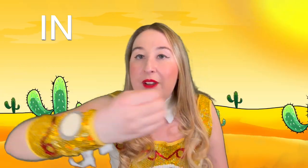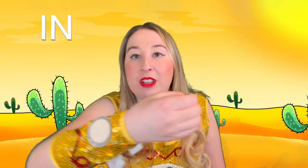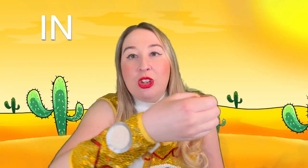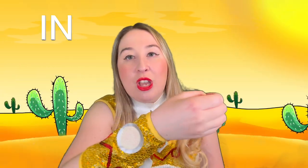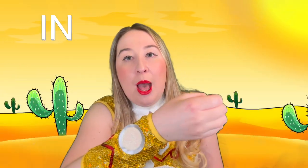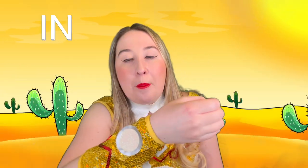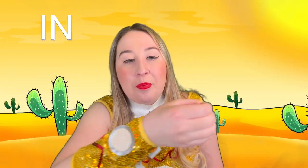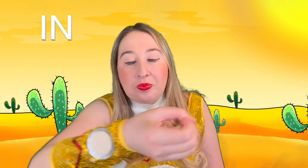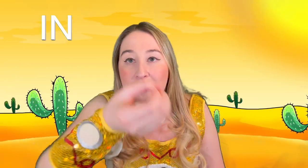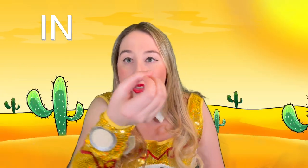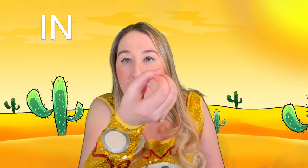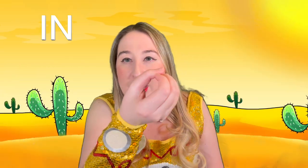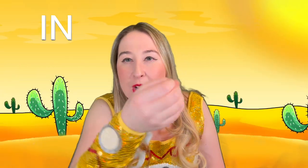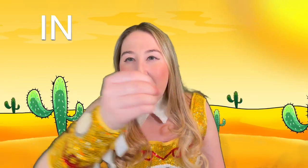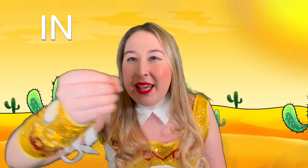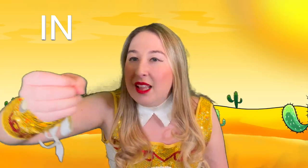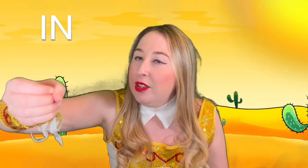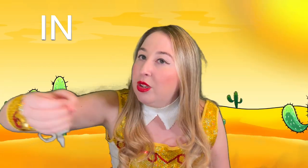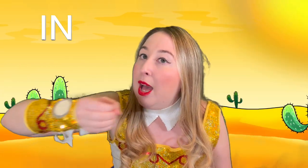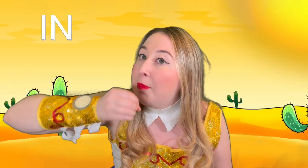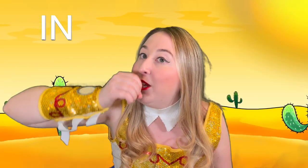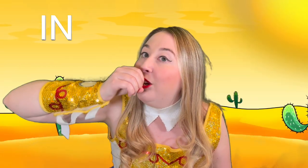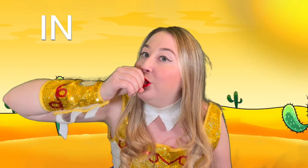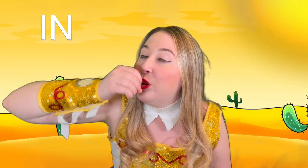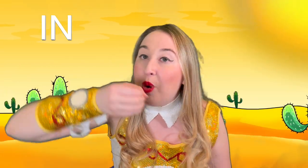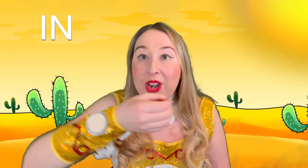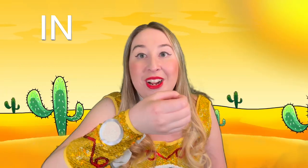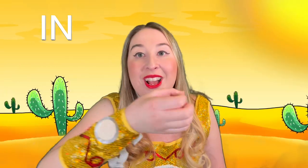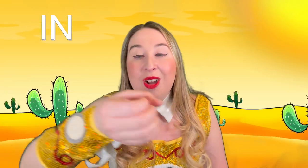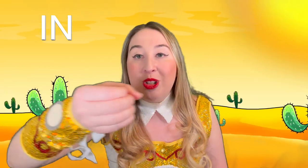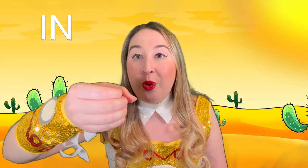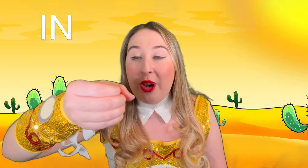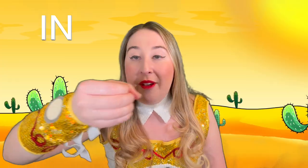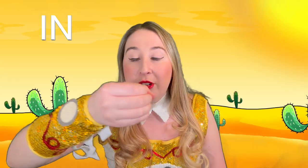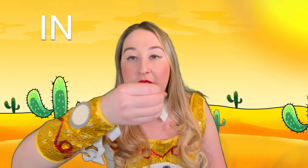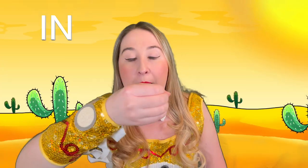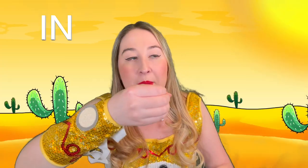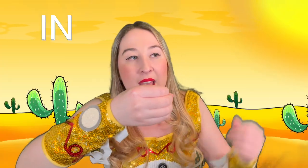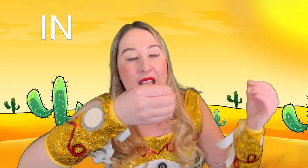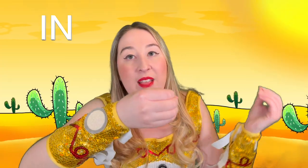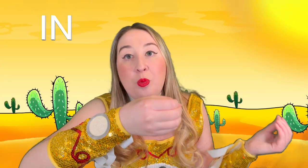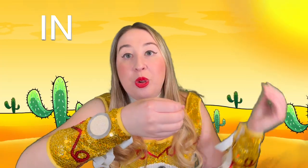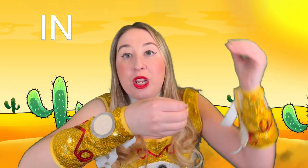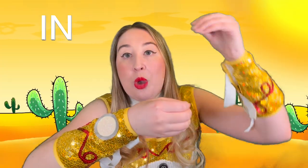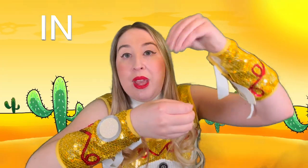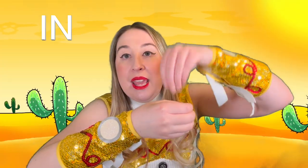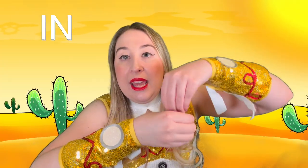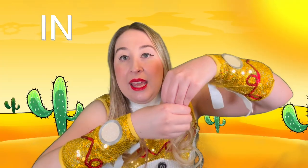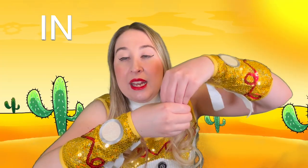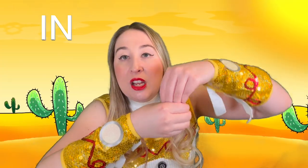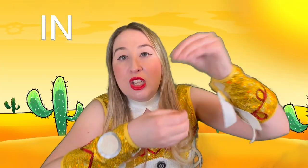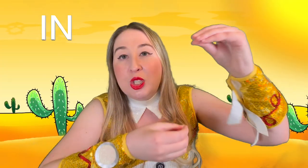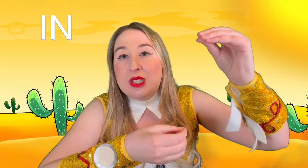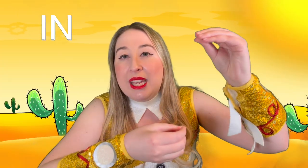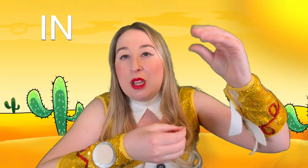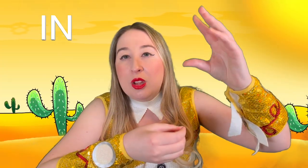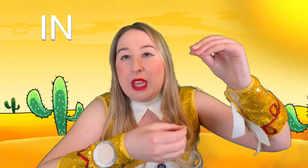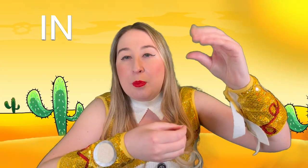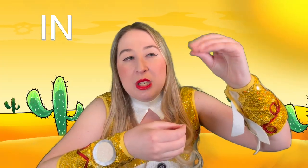little cup. Like you're making a little cup, like you can drink water. So we're going to have a little cup and then we're going to go in. So it's like pretend